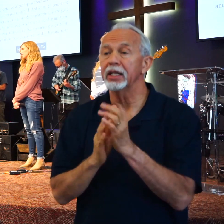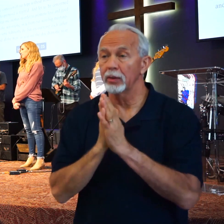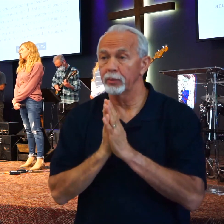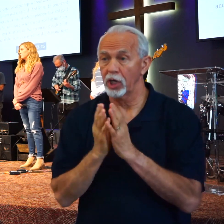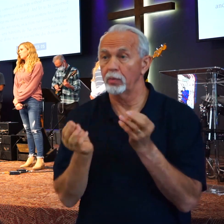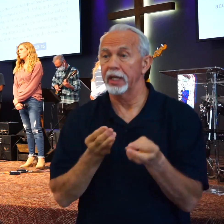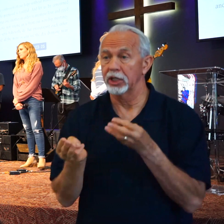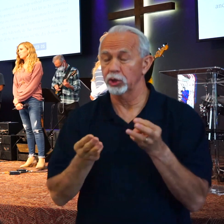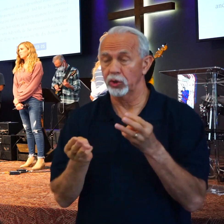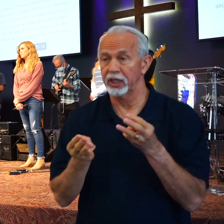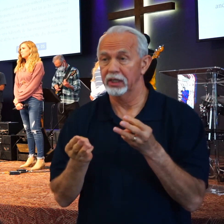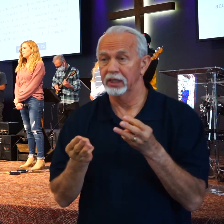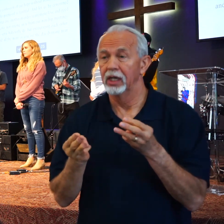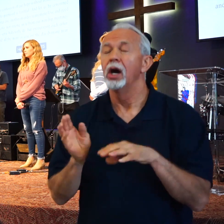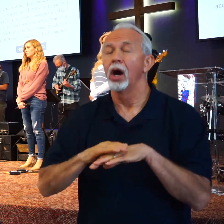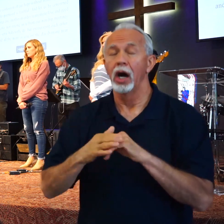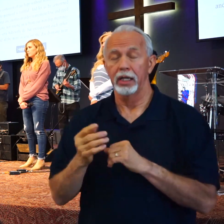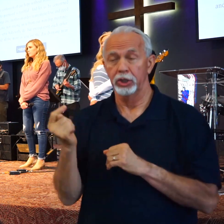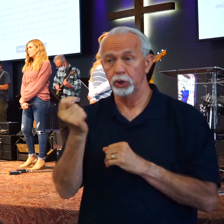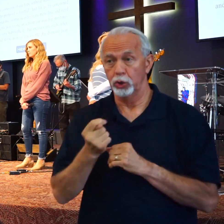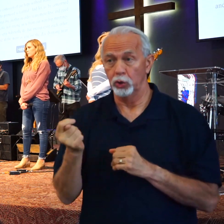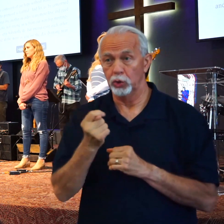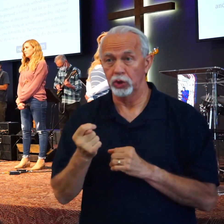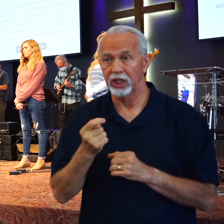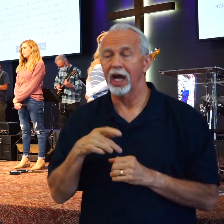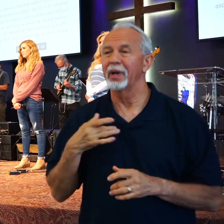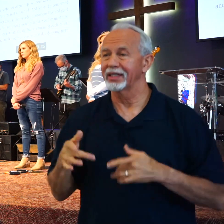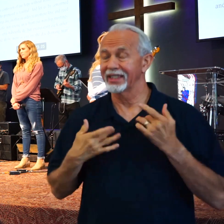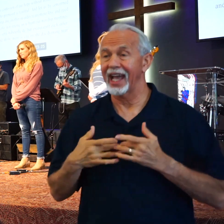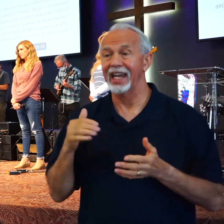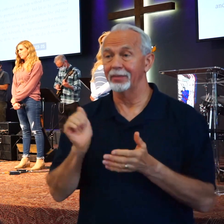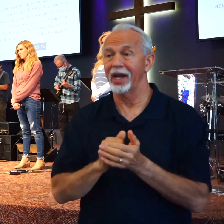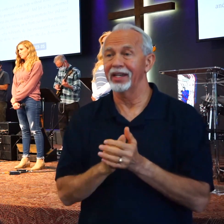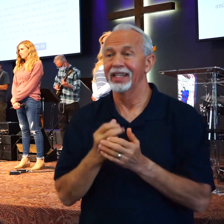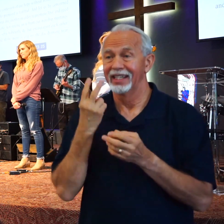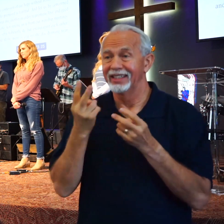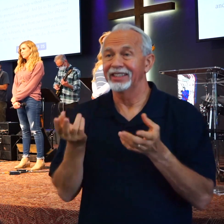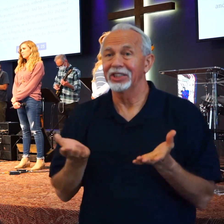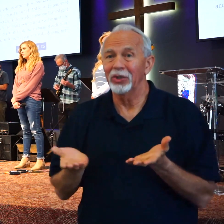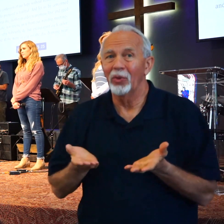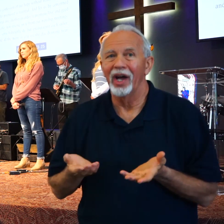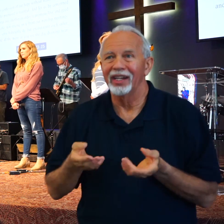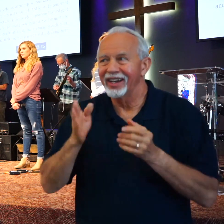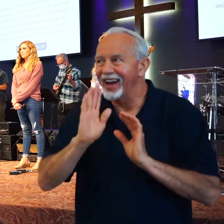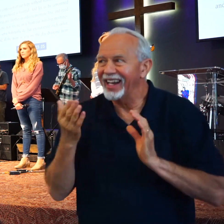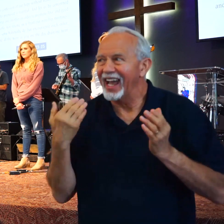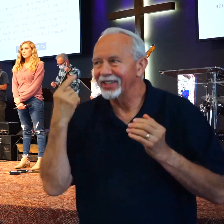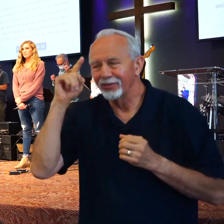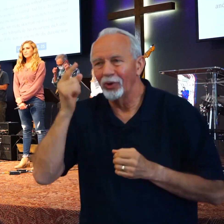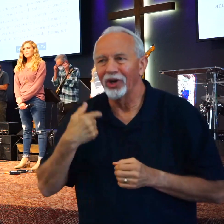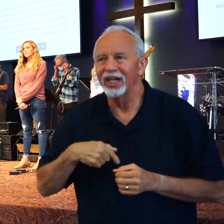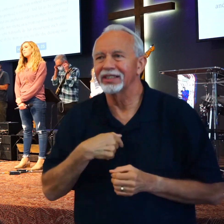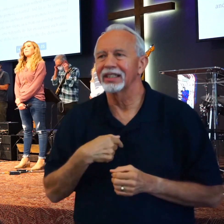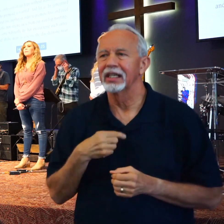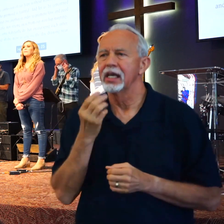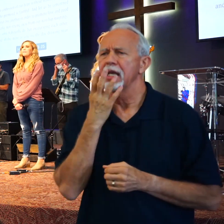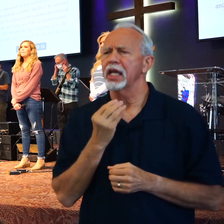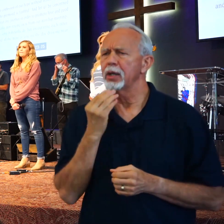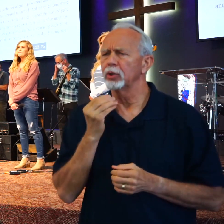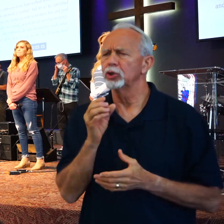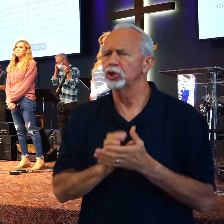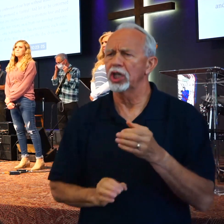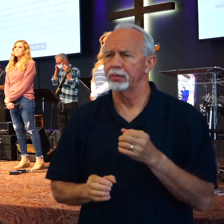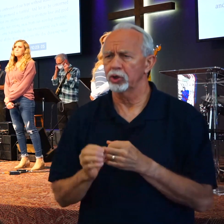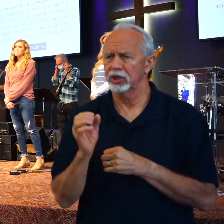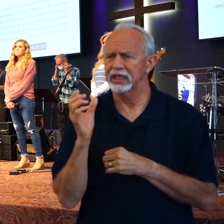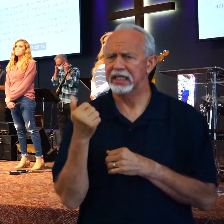that ministry continuing and to see what the Lord has in store. But in Hebrews 10:19, it talks